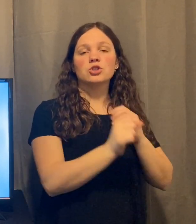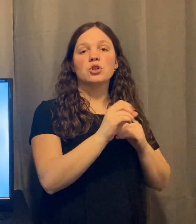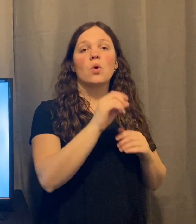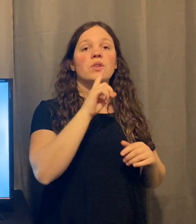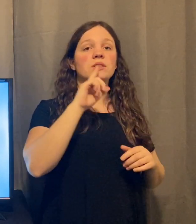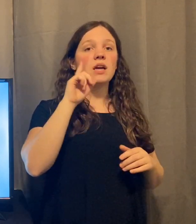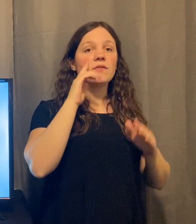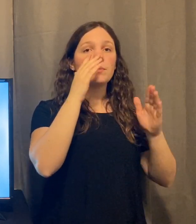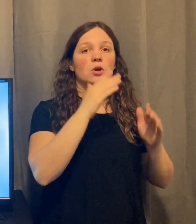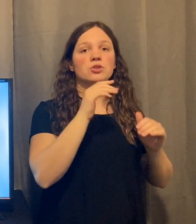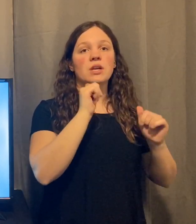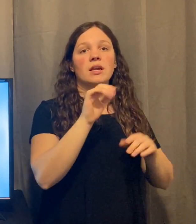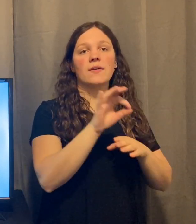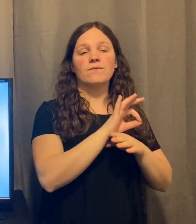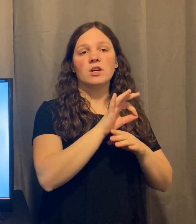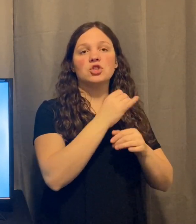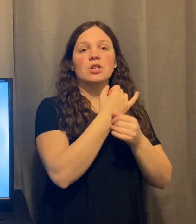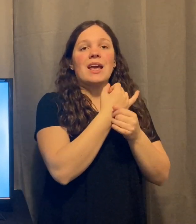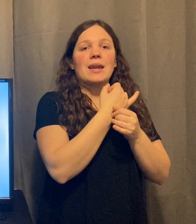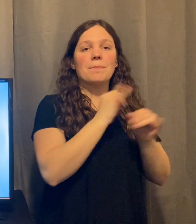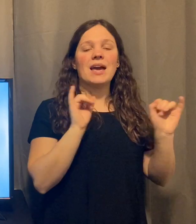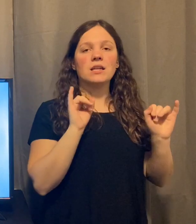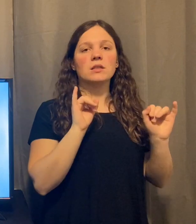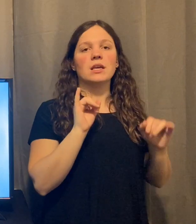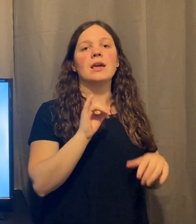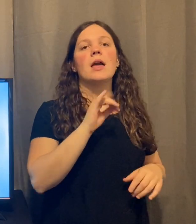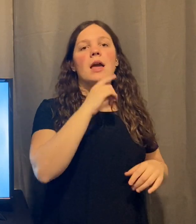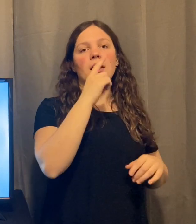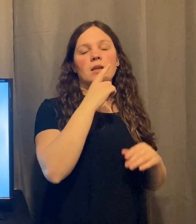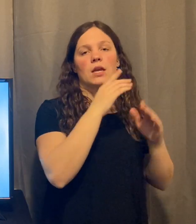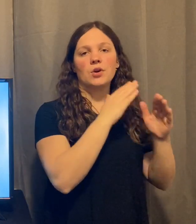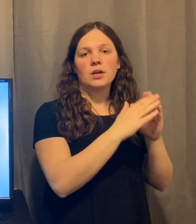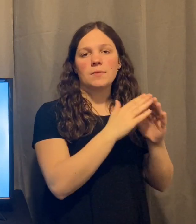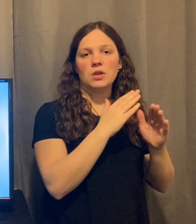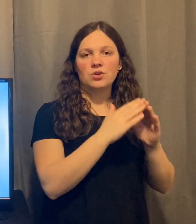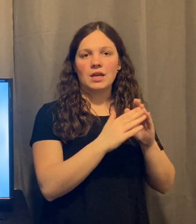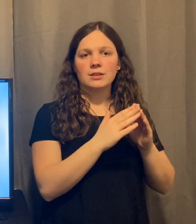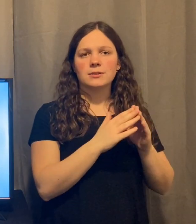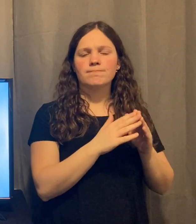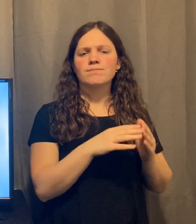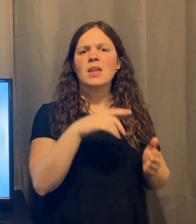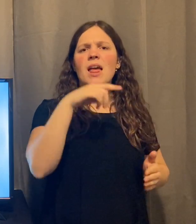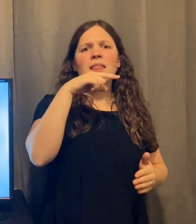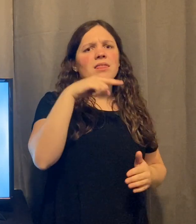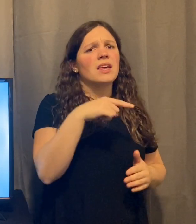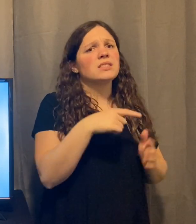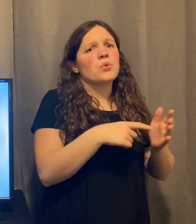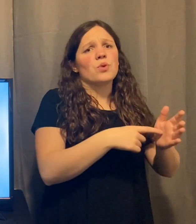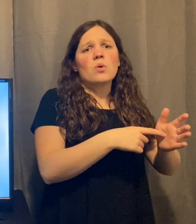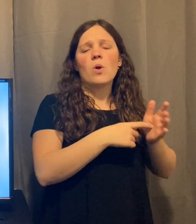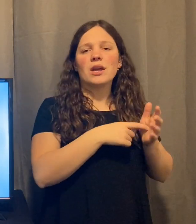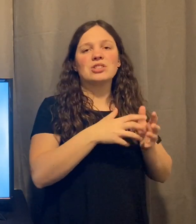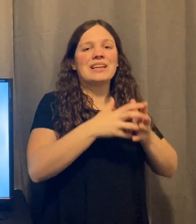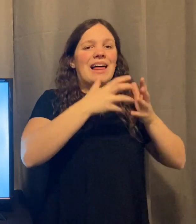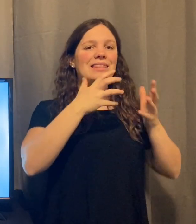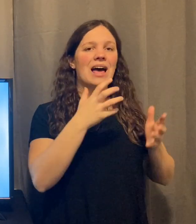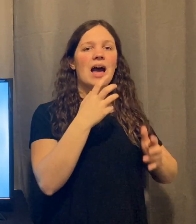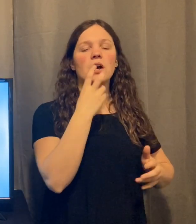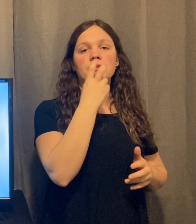so the deaf person can function independently in hearing communities. This requires a lot of